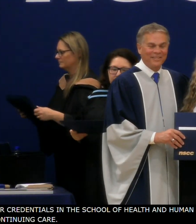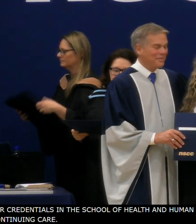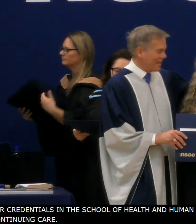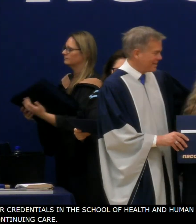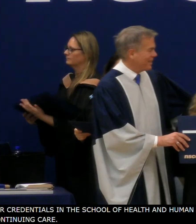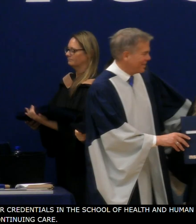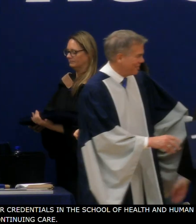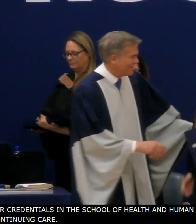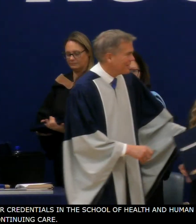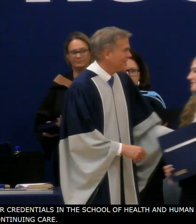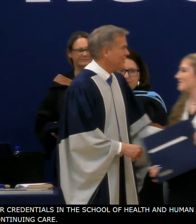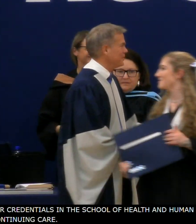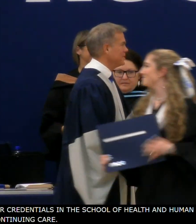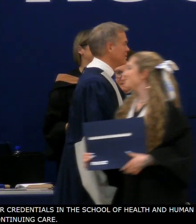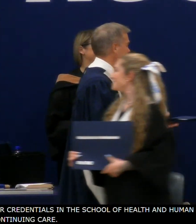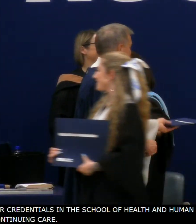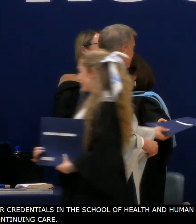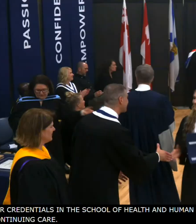Toi, you.